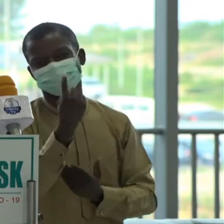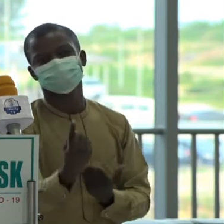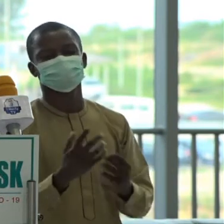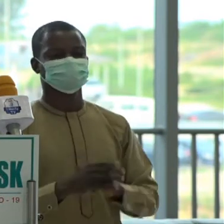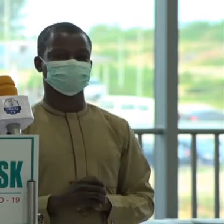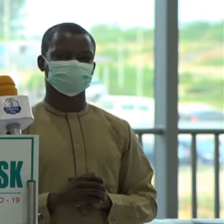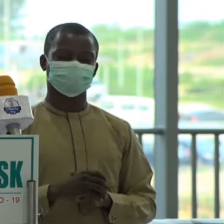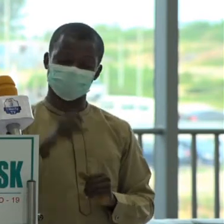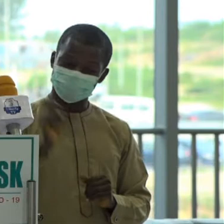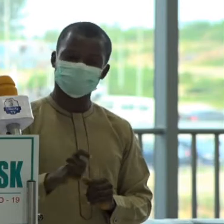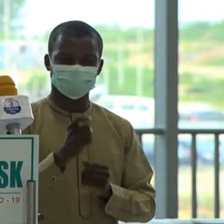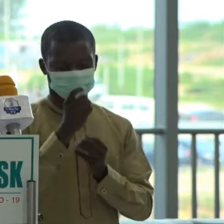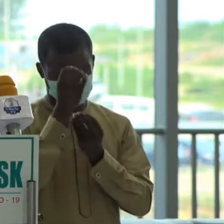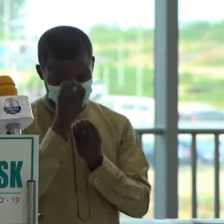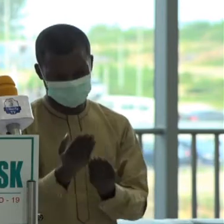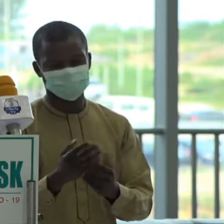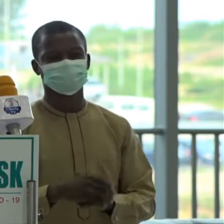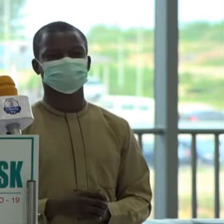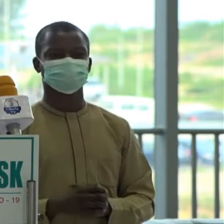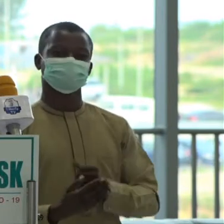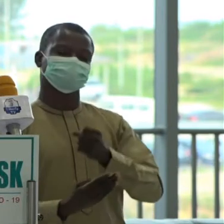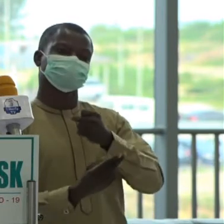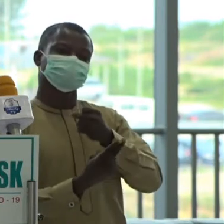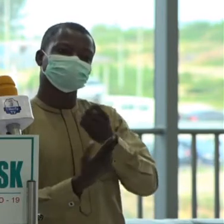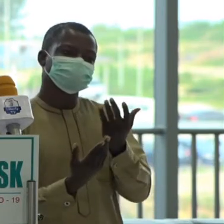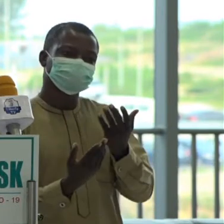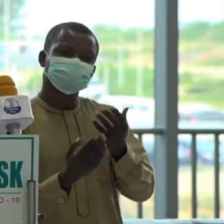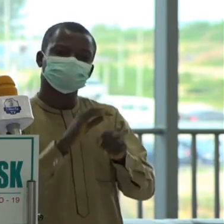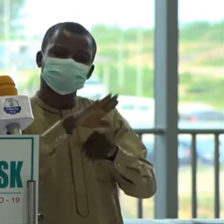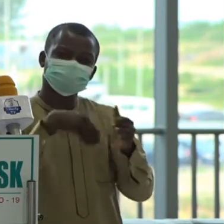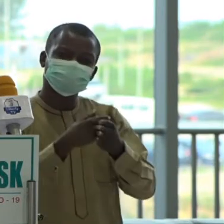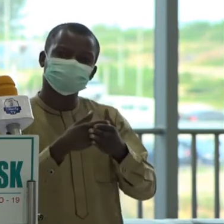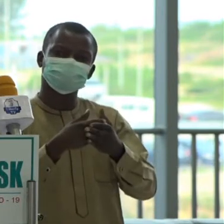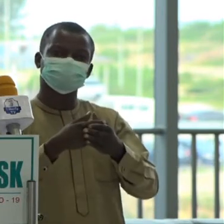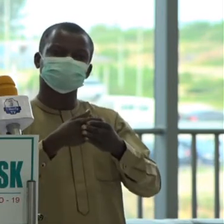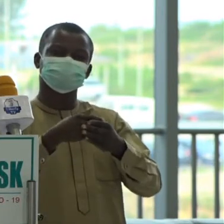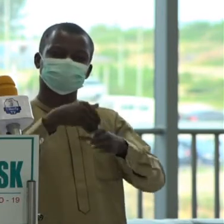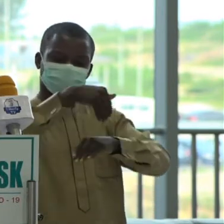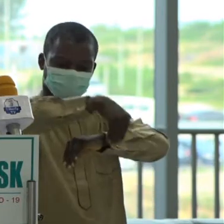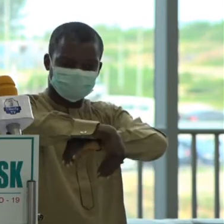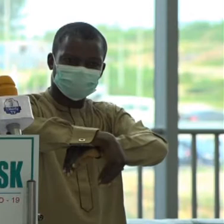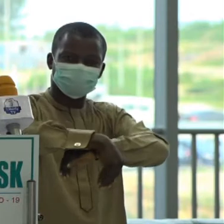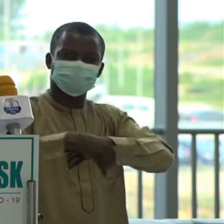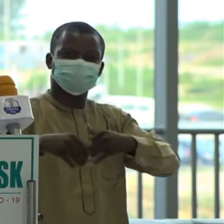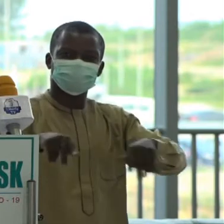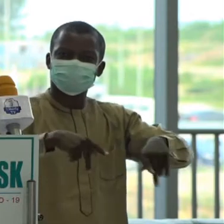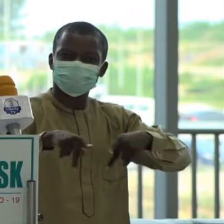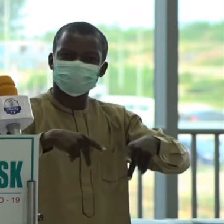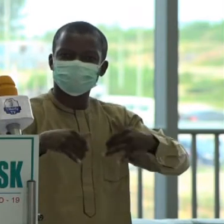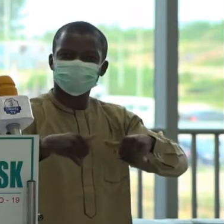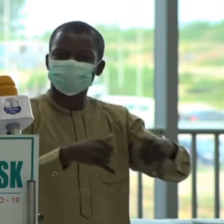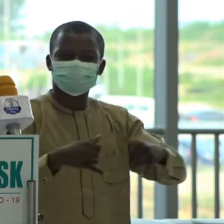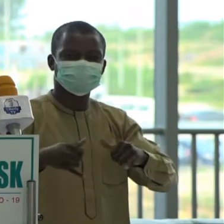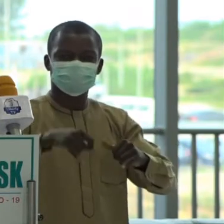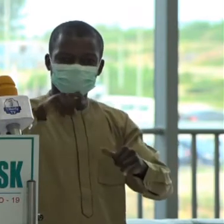gradual ease of imposed lockdown measures to curb the spread of COVID-19 in the country. The National Coordinator PTF